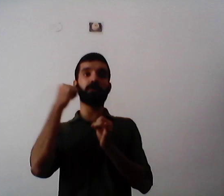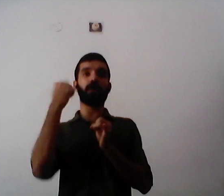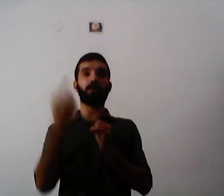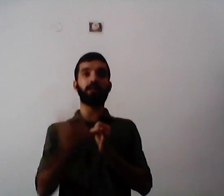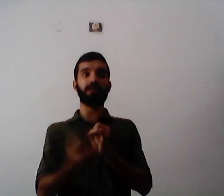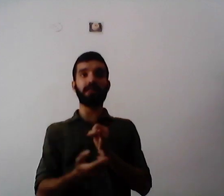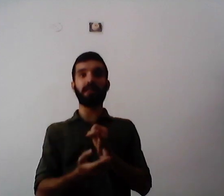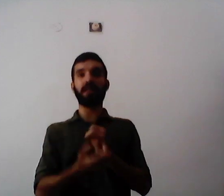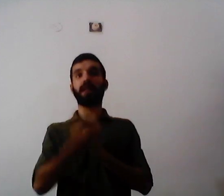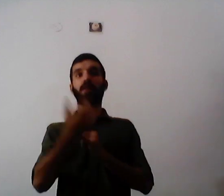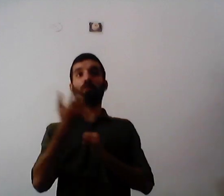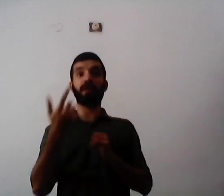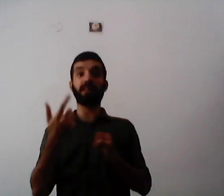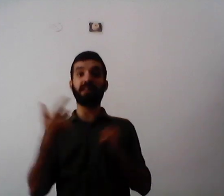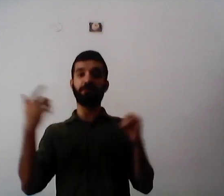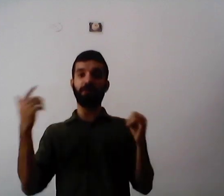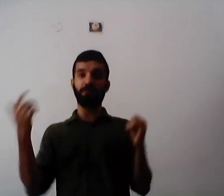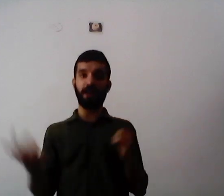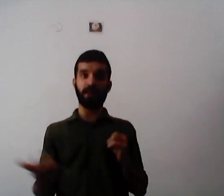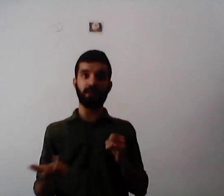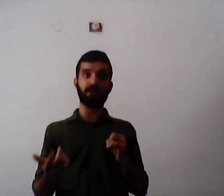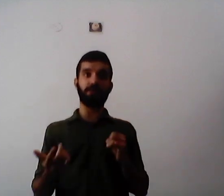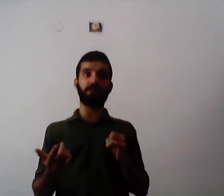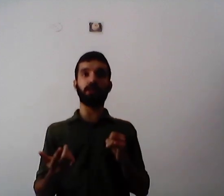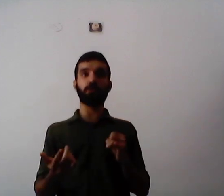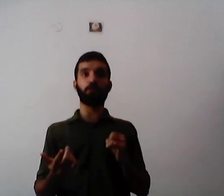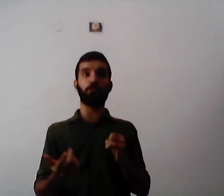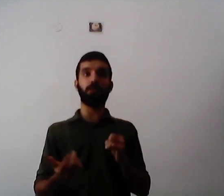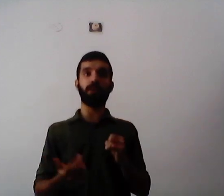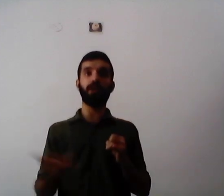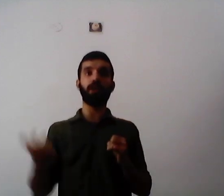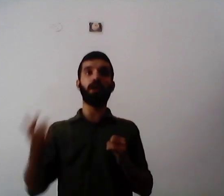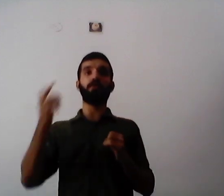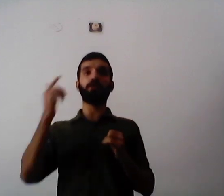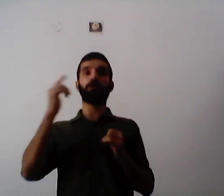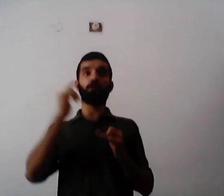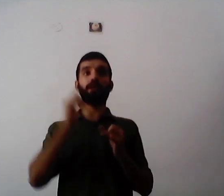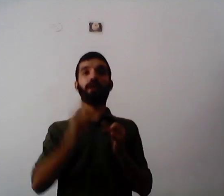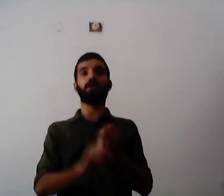started discussing like what are the different factors affecting solubility. We saw like